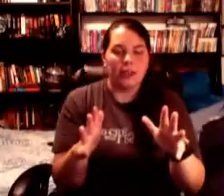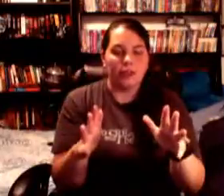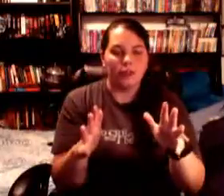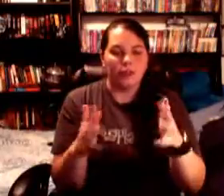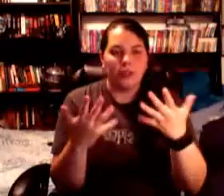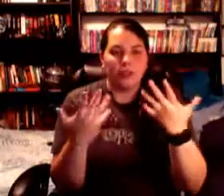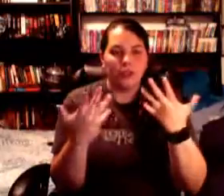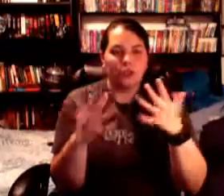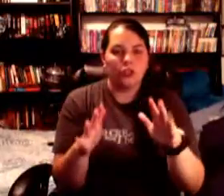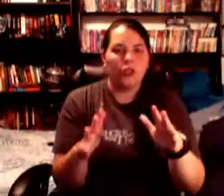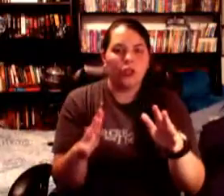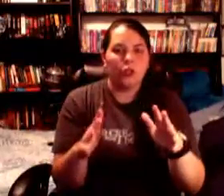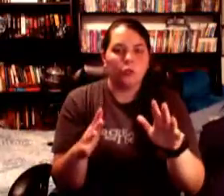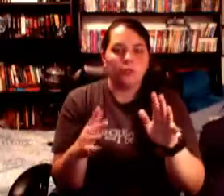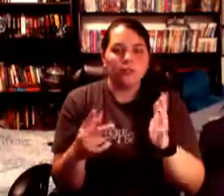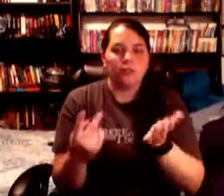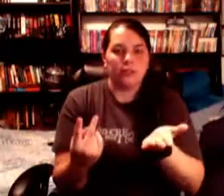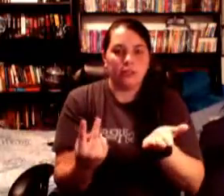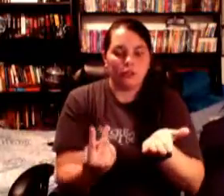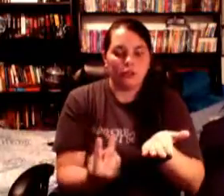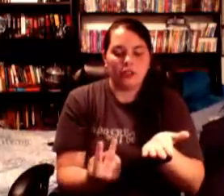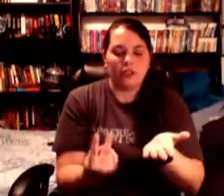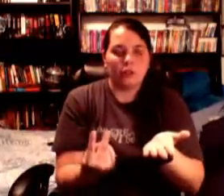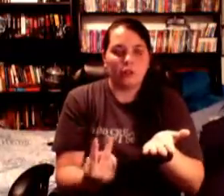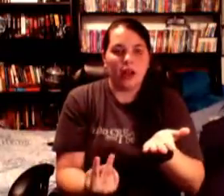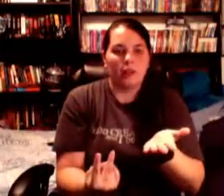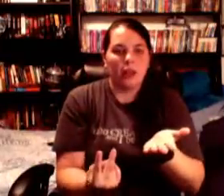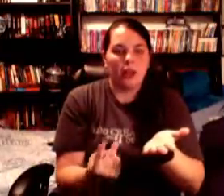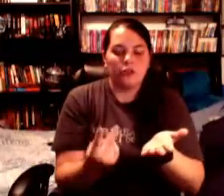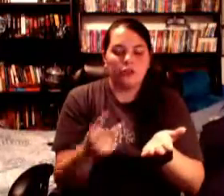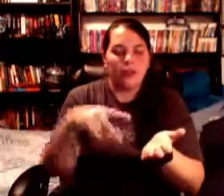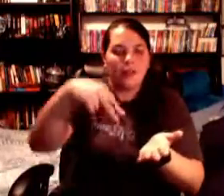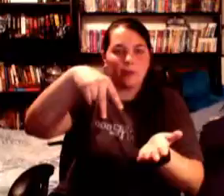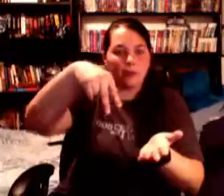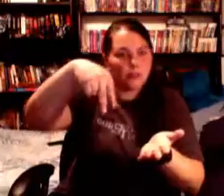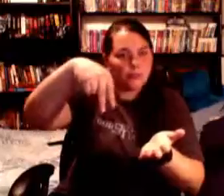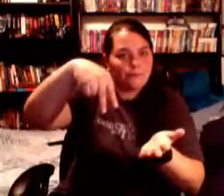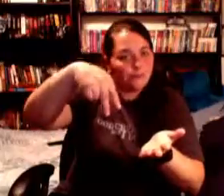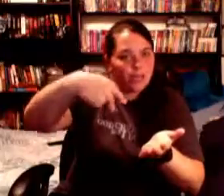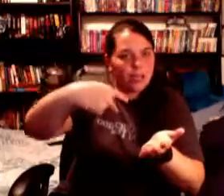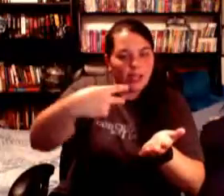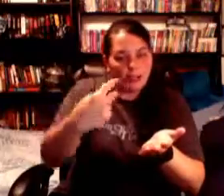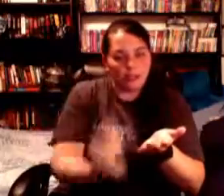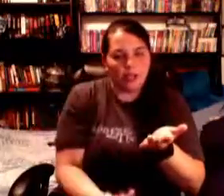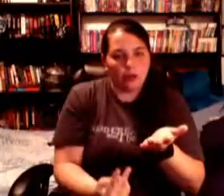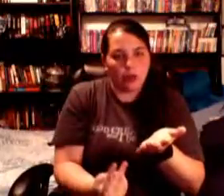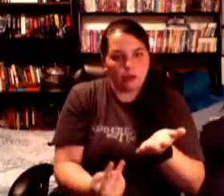had, which is finish, risen, which is the sign to rise. So you're going to have like a person who's in the ground